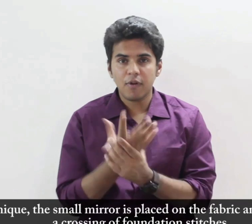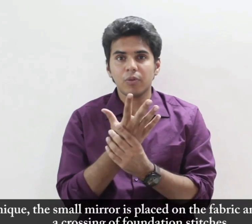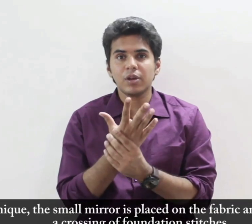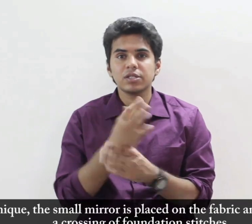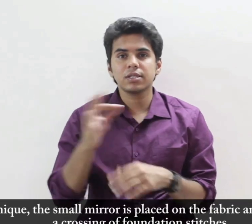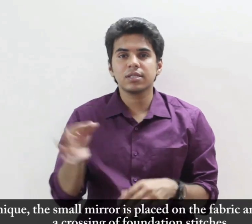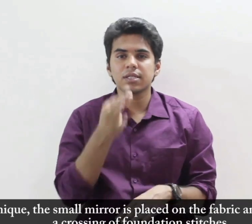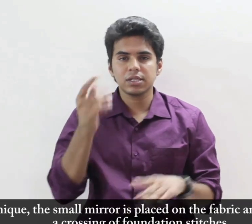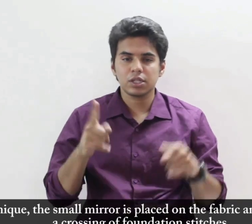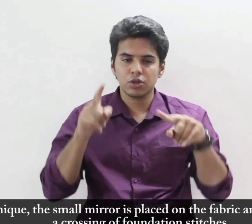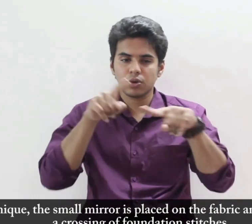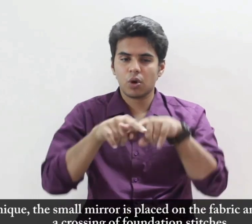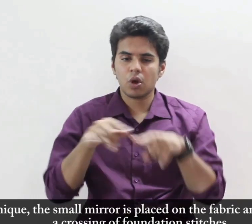stitches.